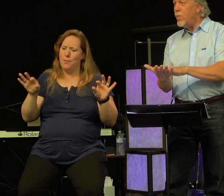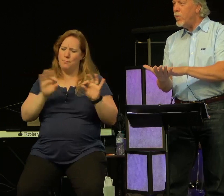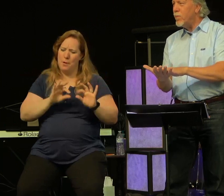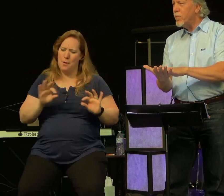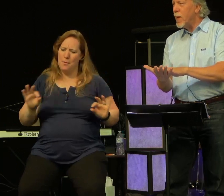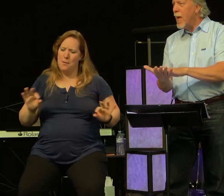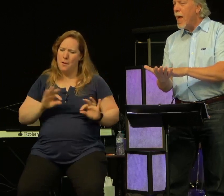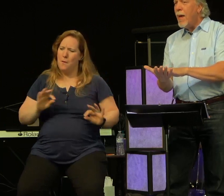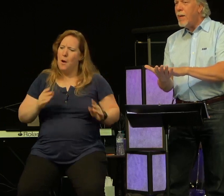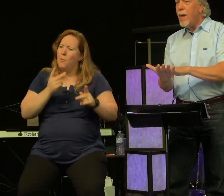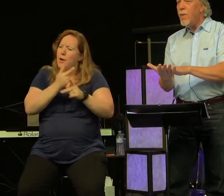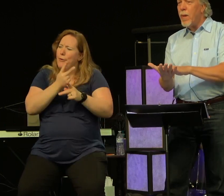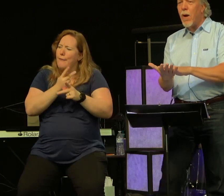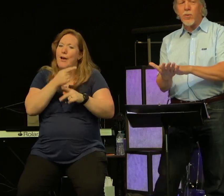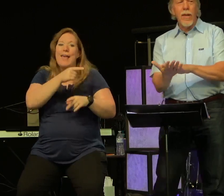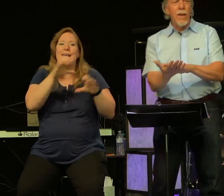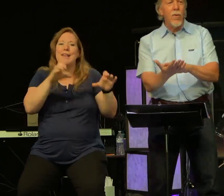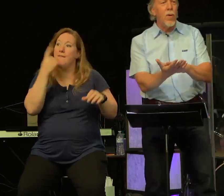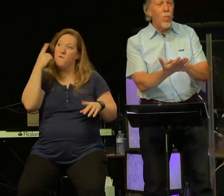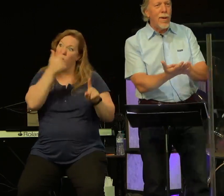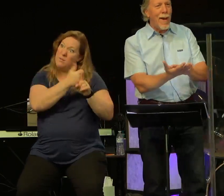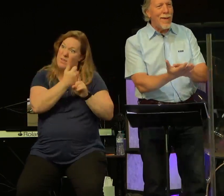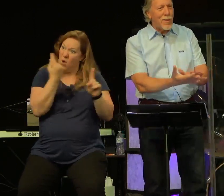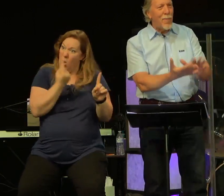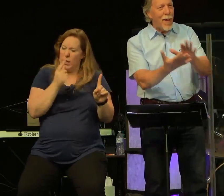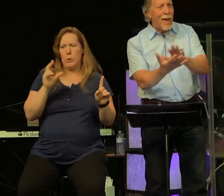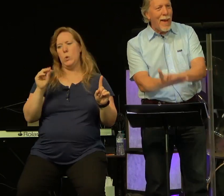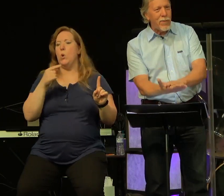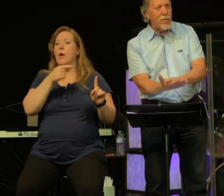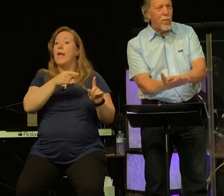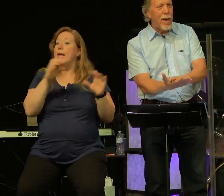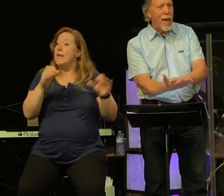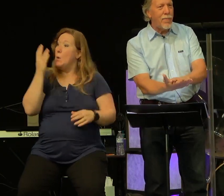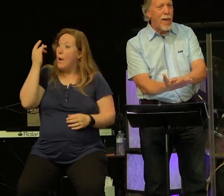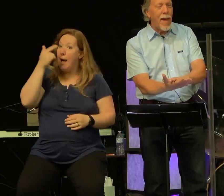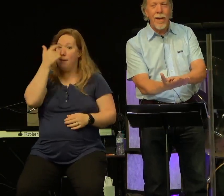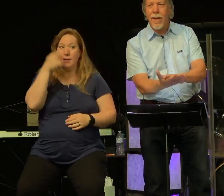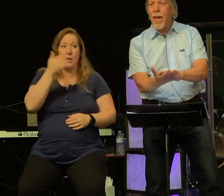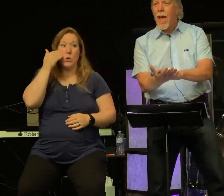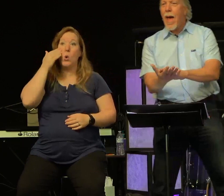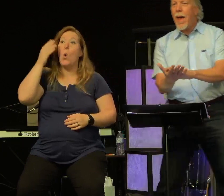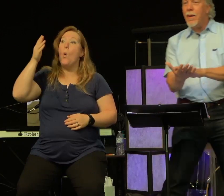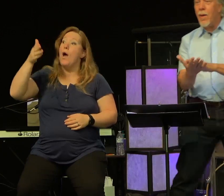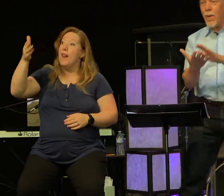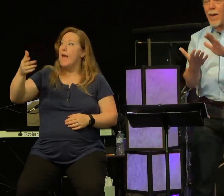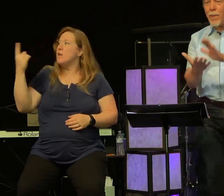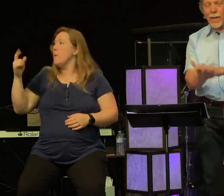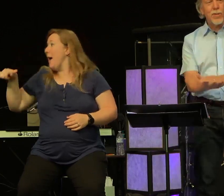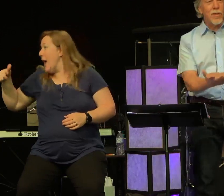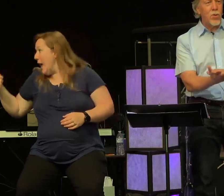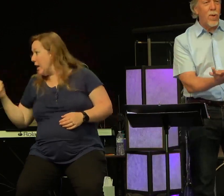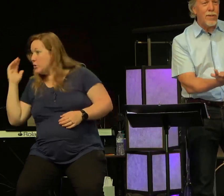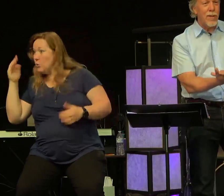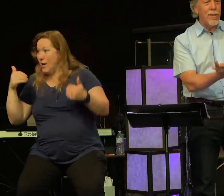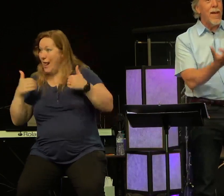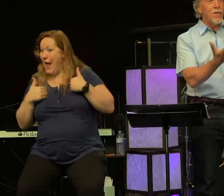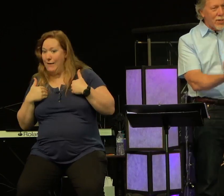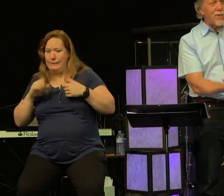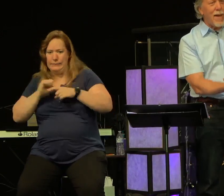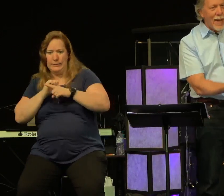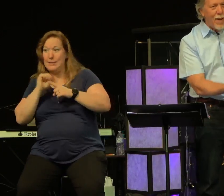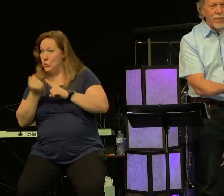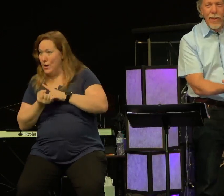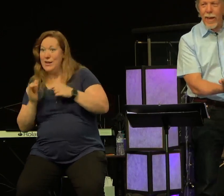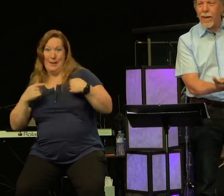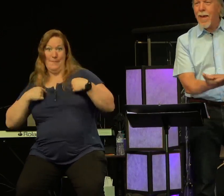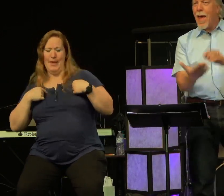himself. He did it because he knew that one day somebody else would have that, and they might be in a situation just